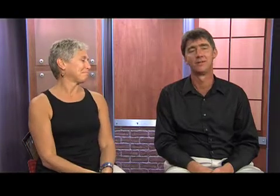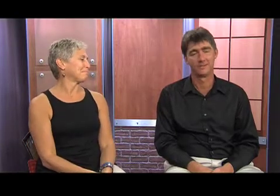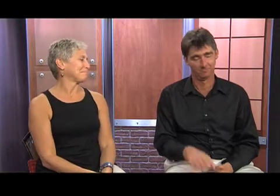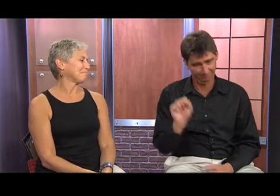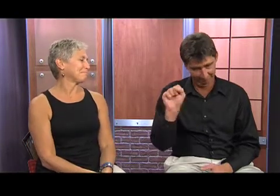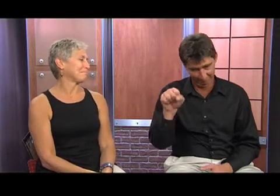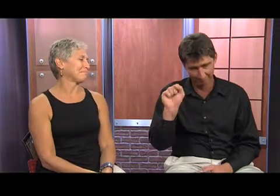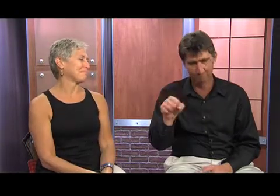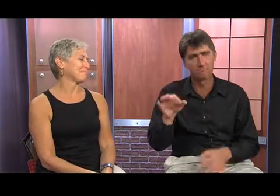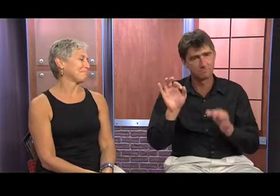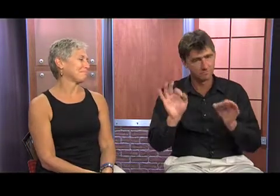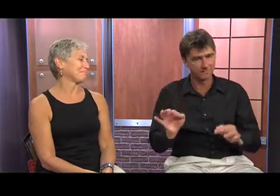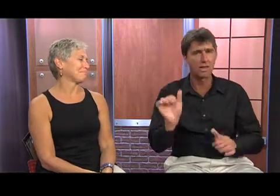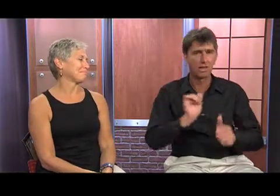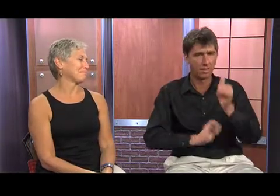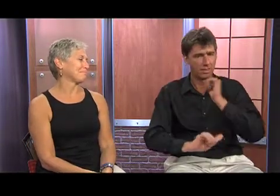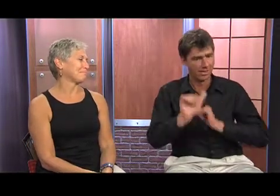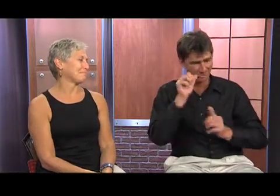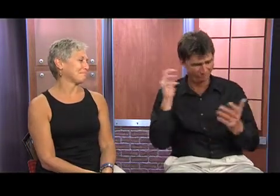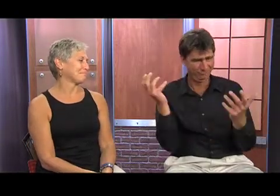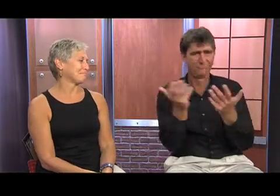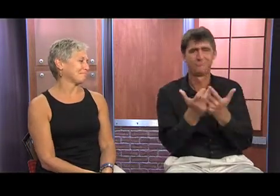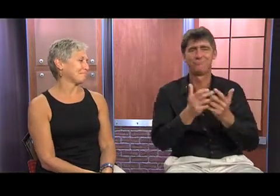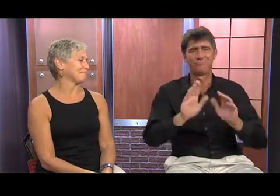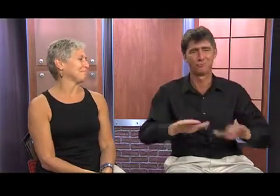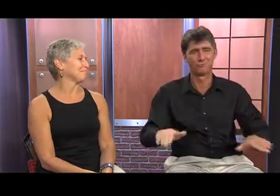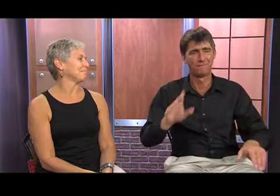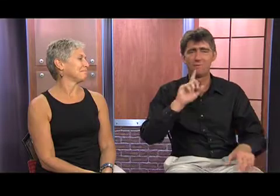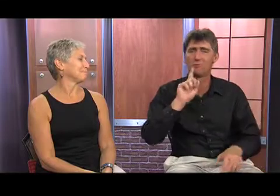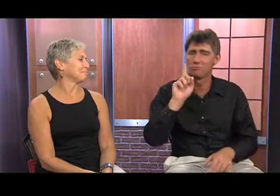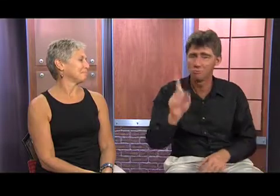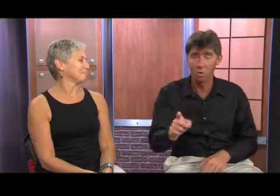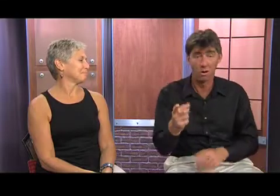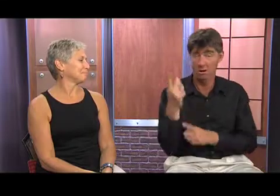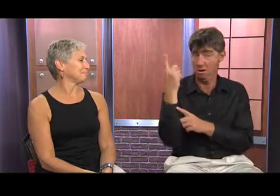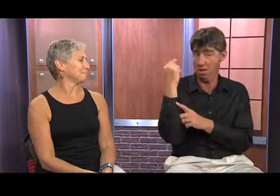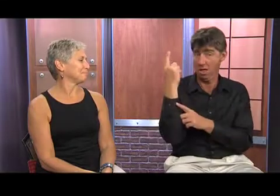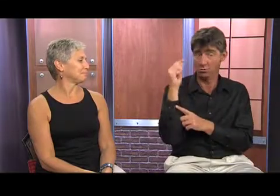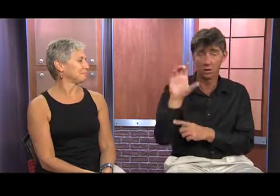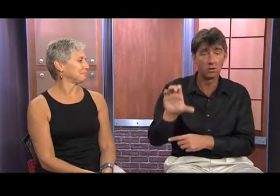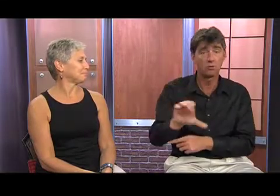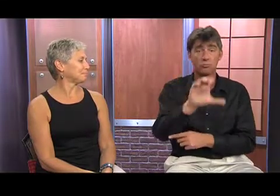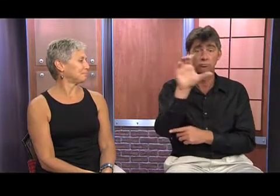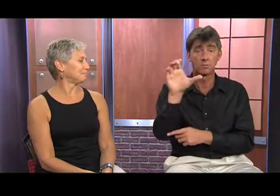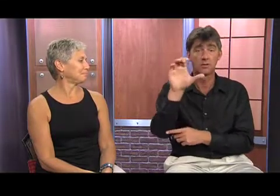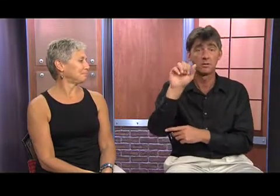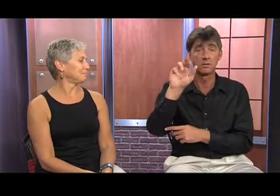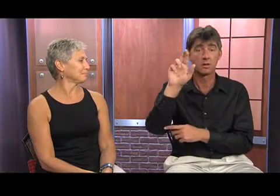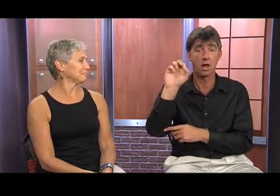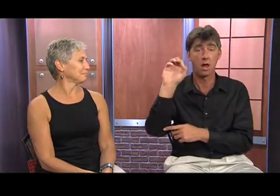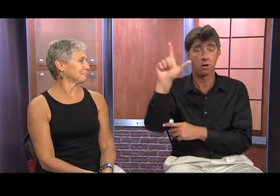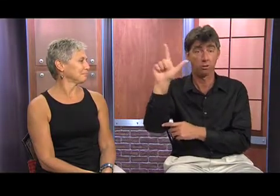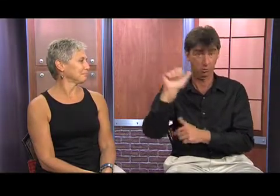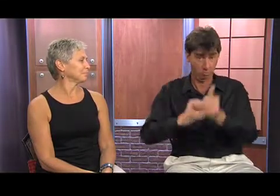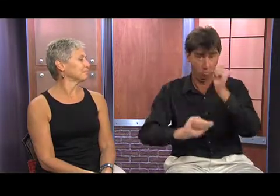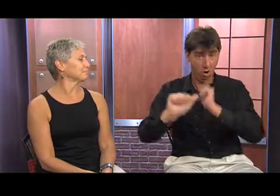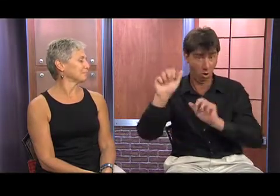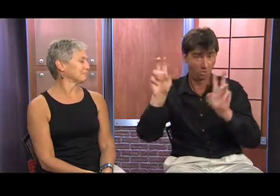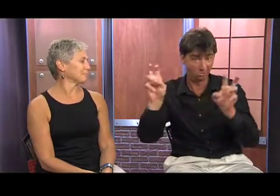Absolutely. We did have a handful of children that showed up last year for the Christmas Carol performance, which is a great